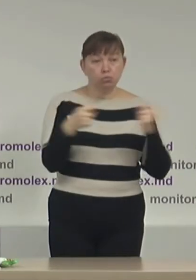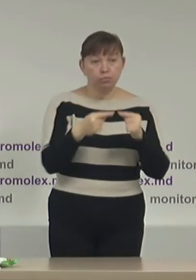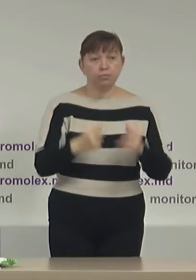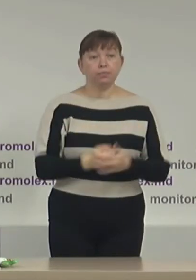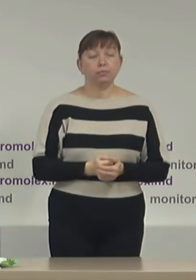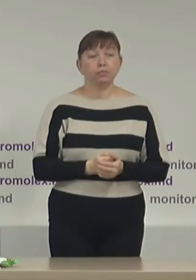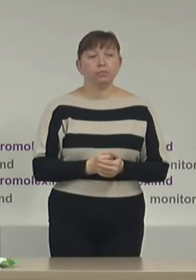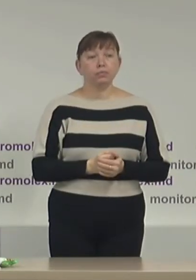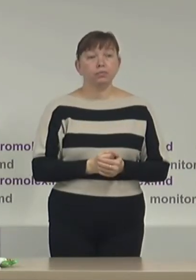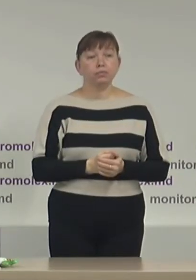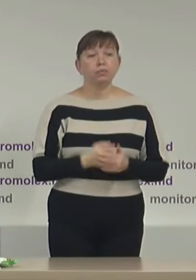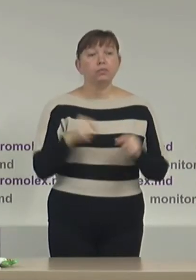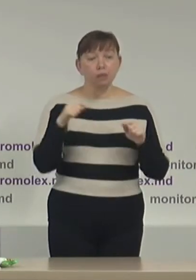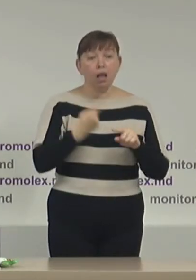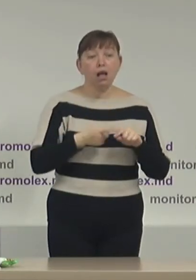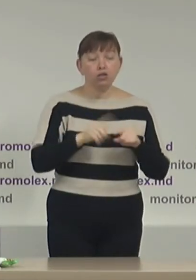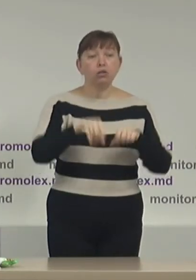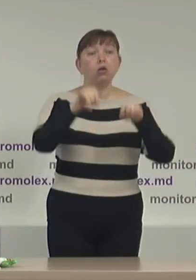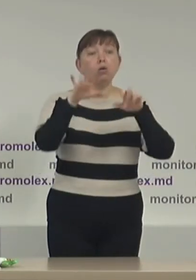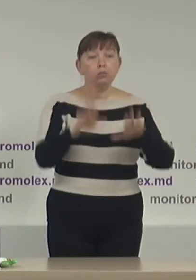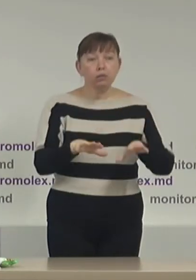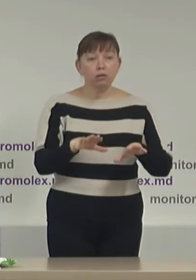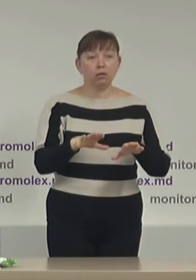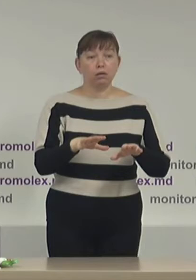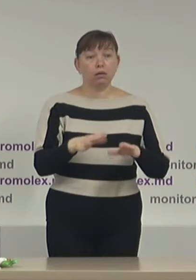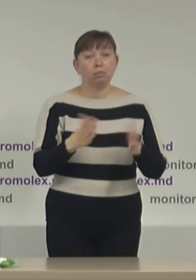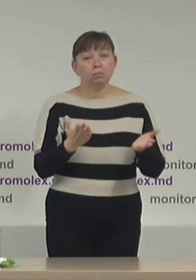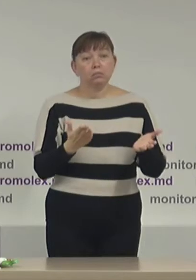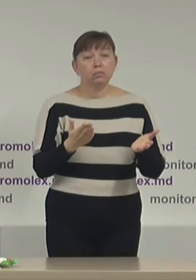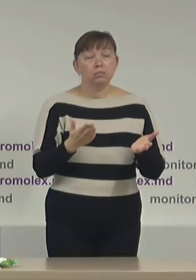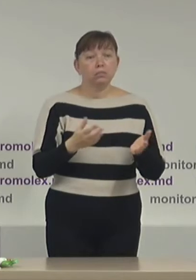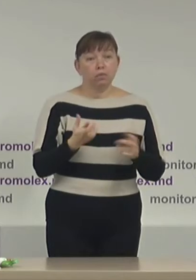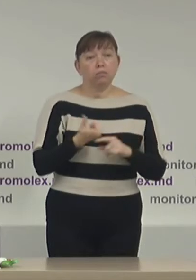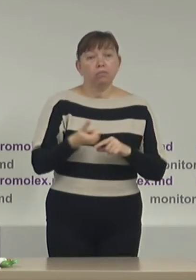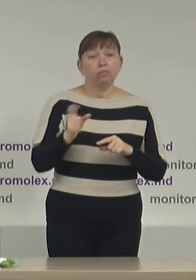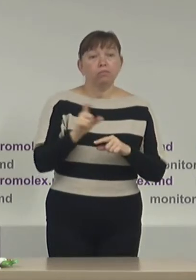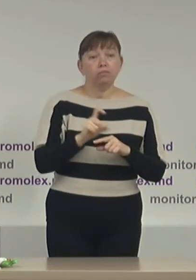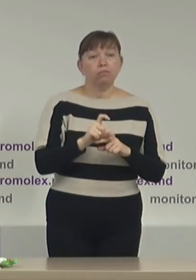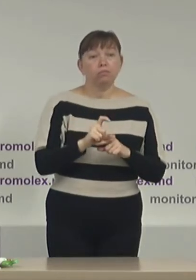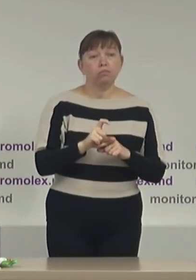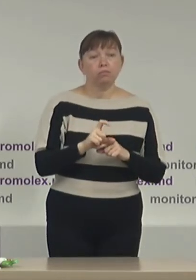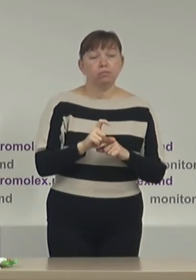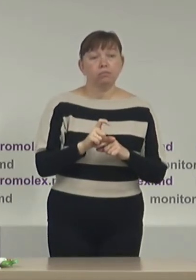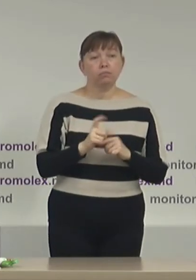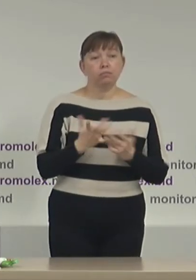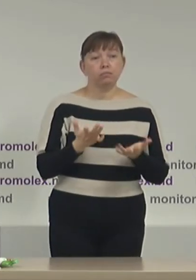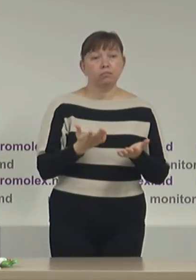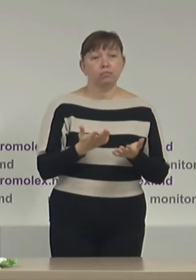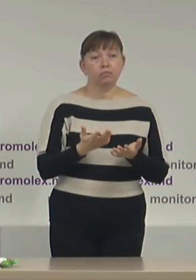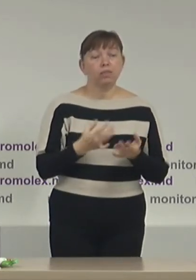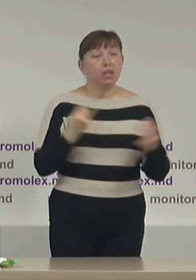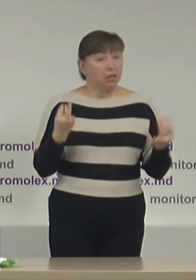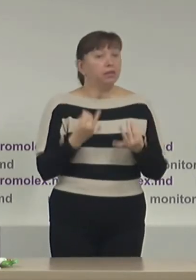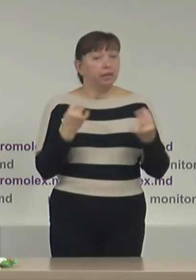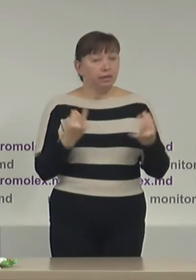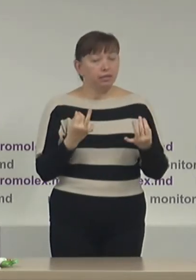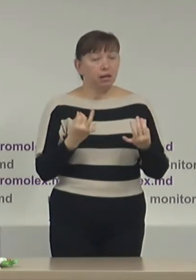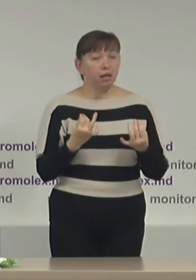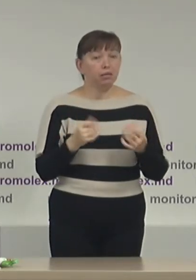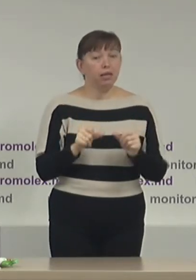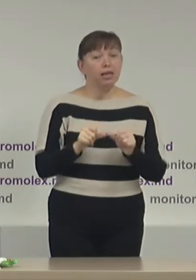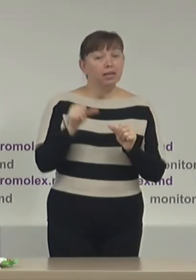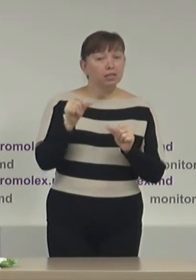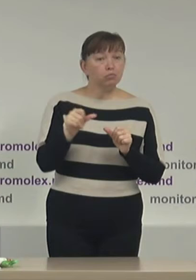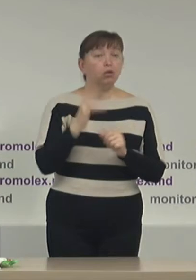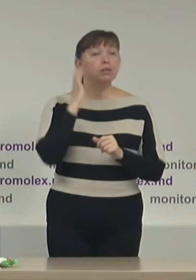passed, and here I would like to say that passing this decision is an